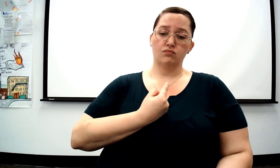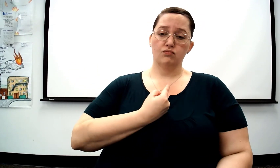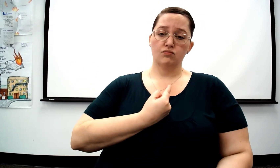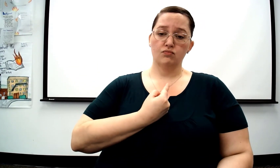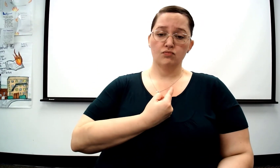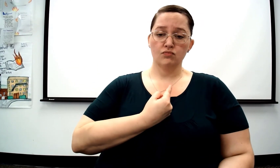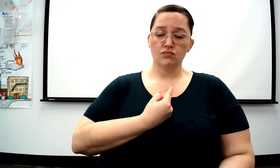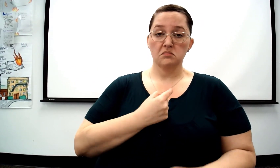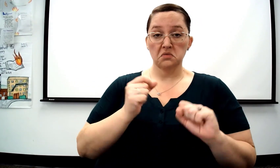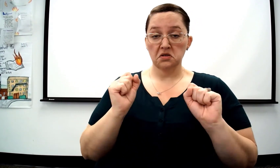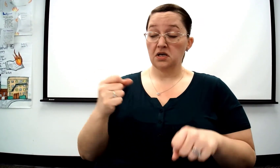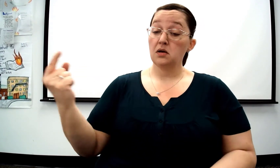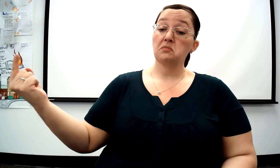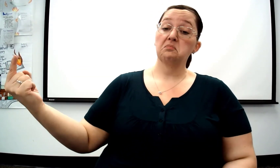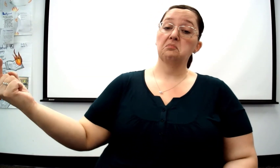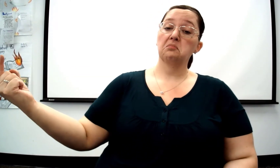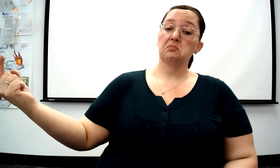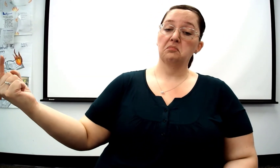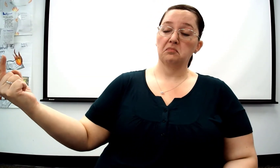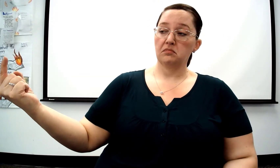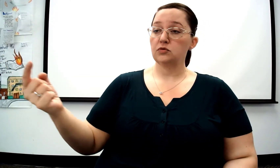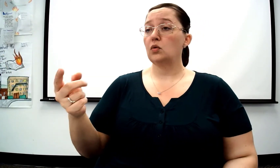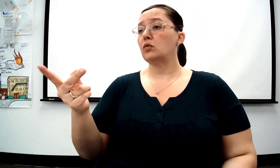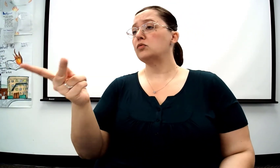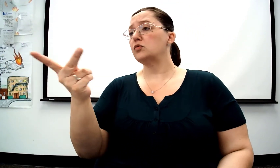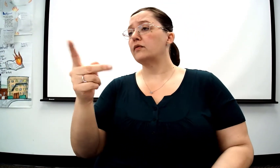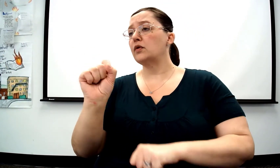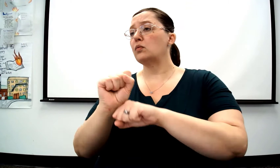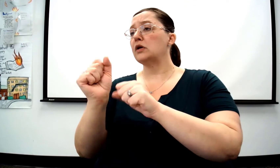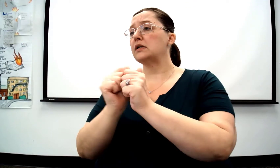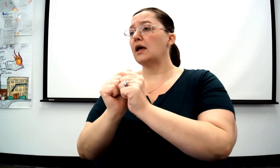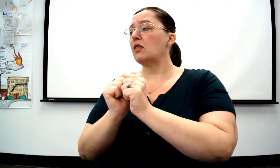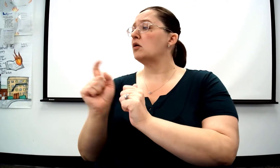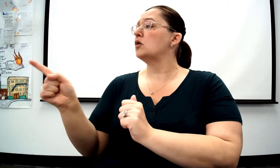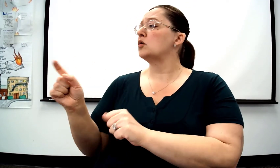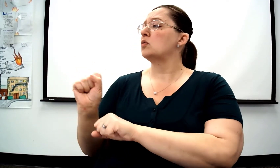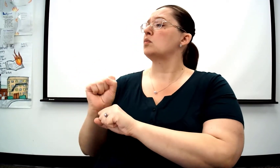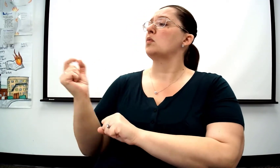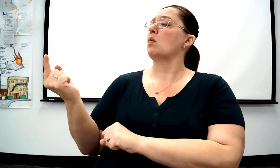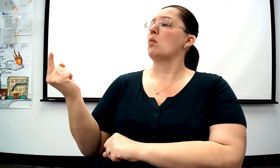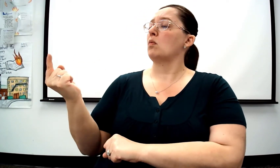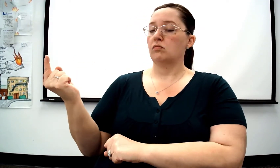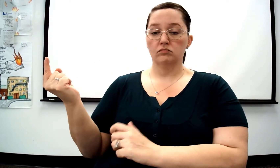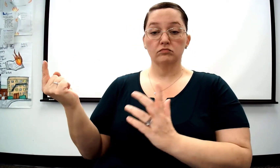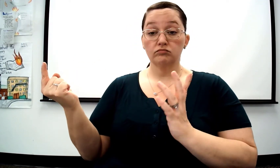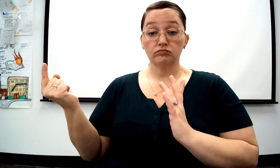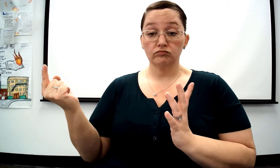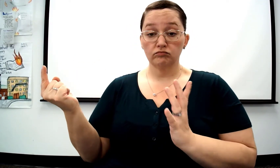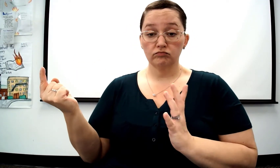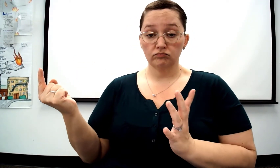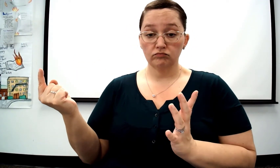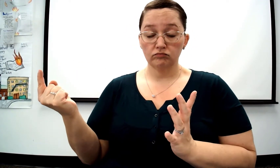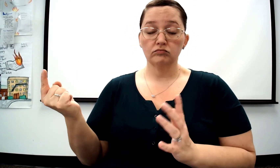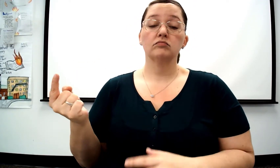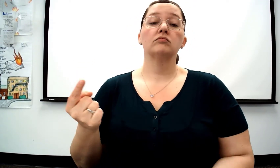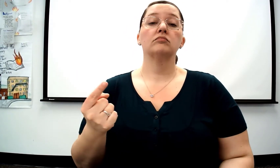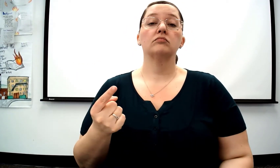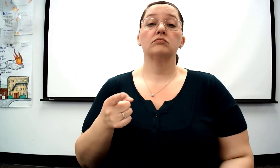You can have it at your chest to say that you are alone. You can move it toward a person saying they are alone. 2 of you work together, you work